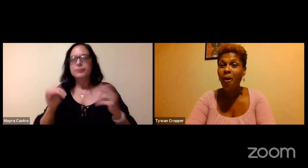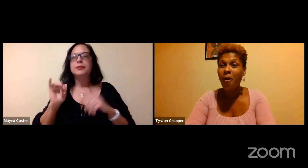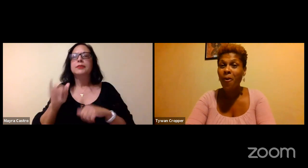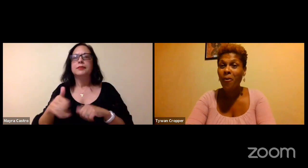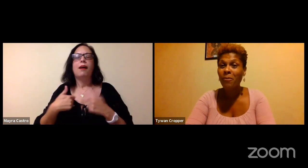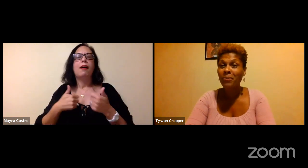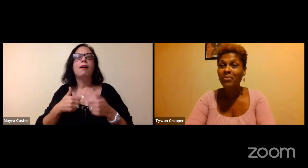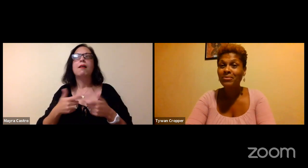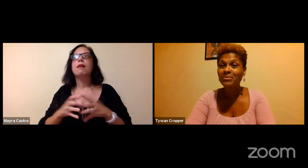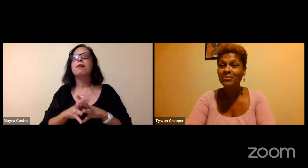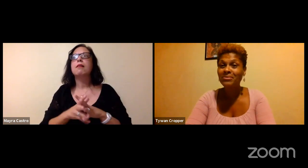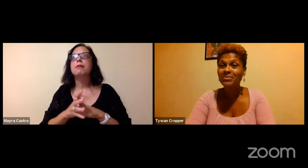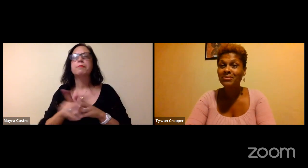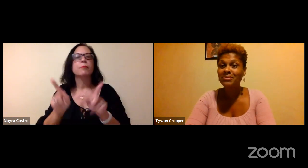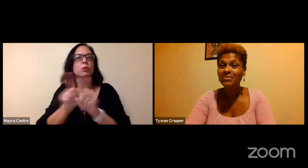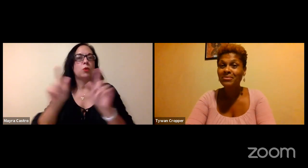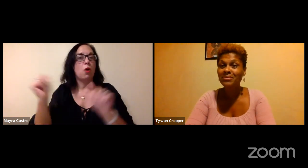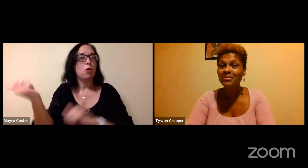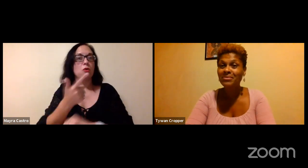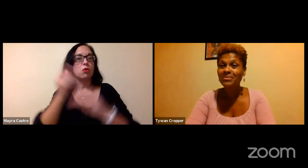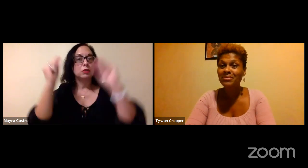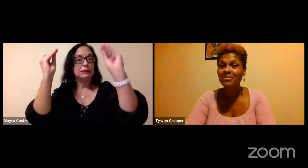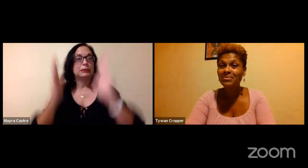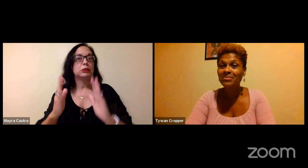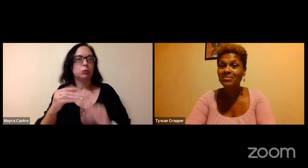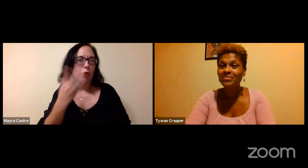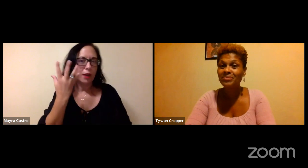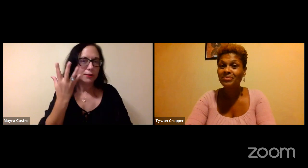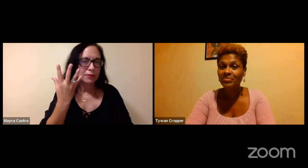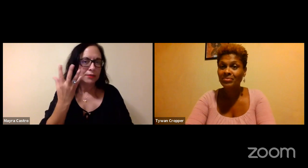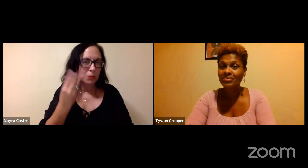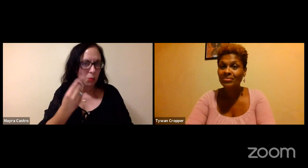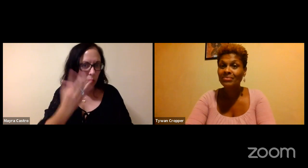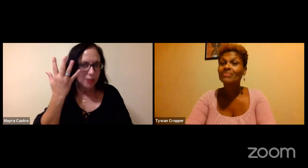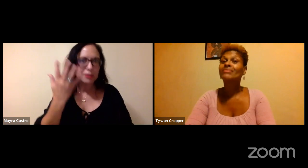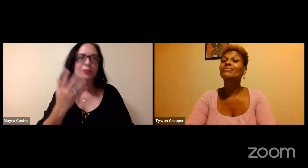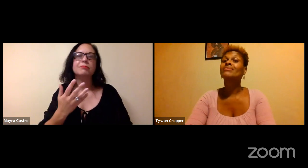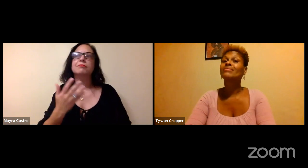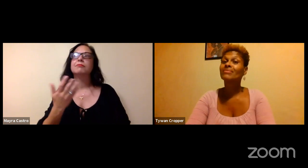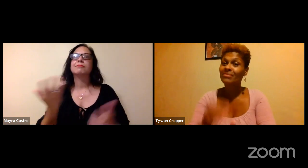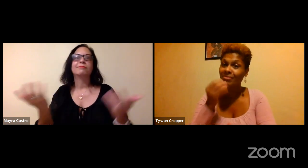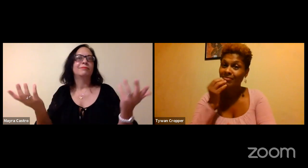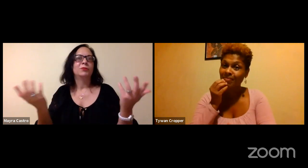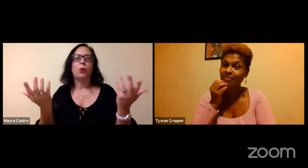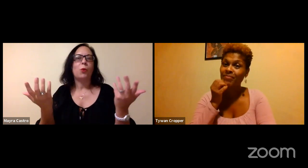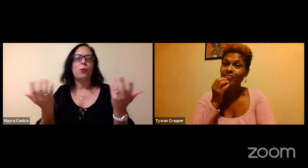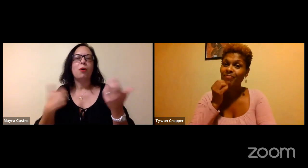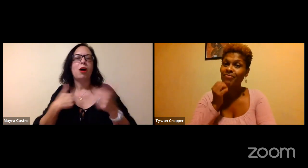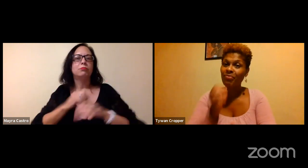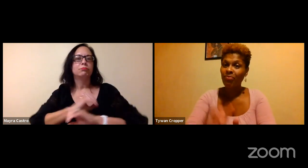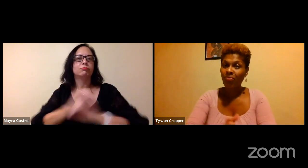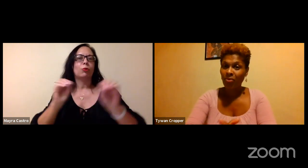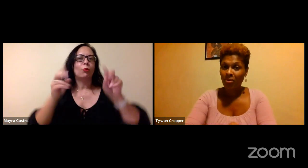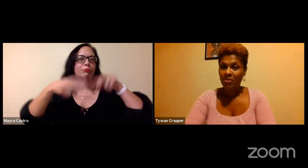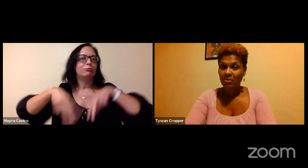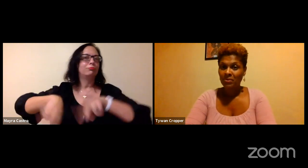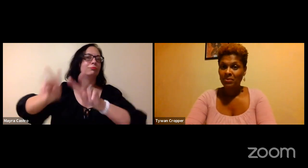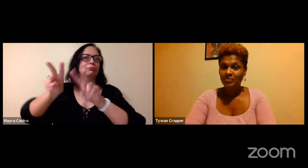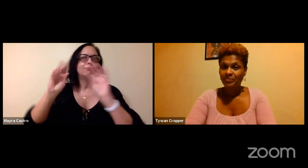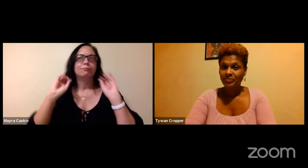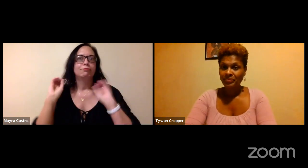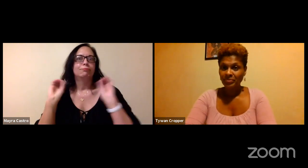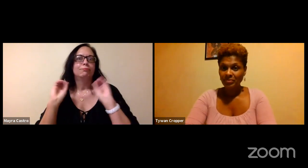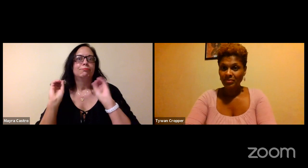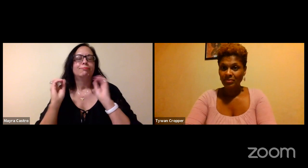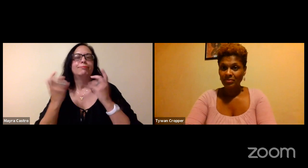2 here and there. But I was not surrounded by individuals of my own culture and background. The teachers were